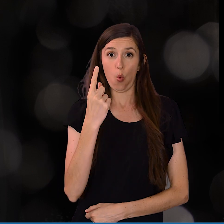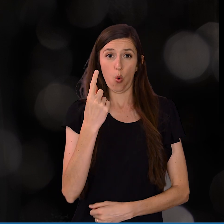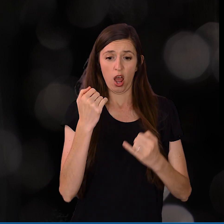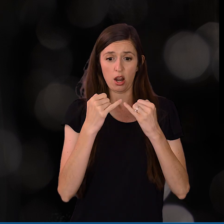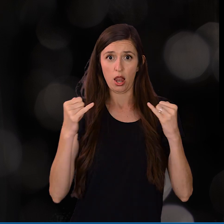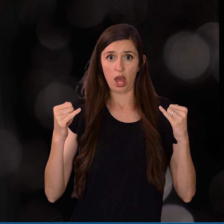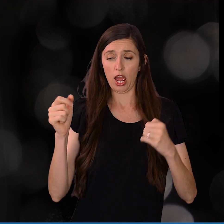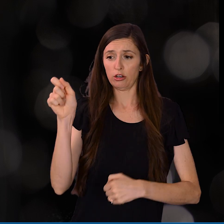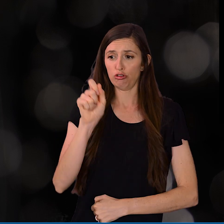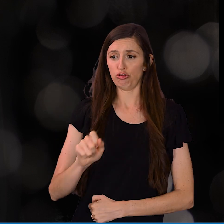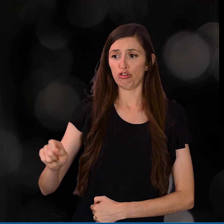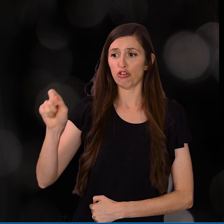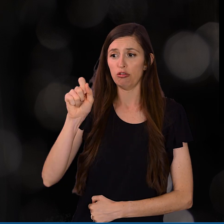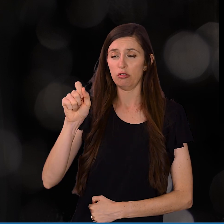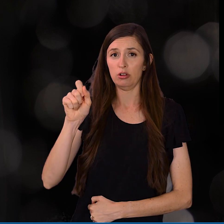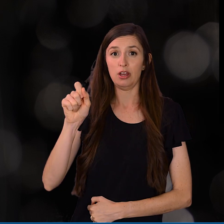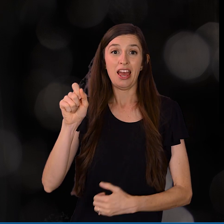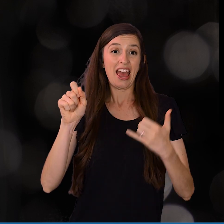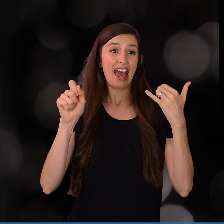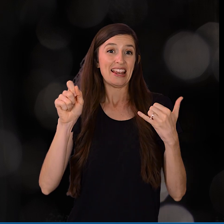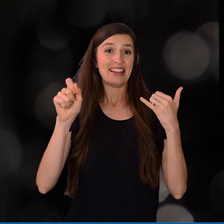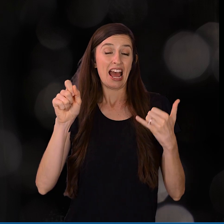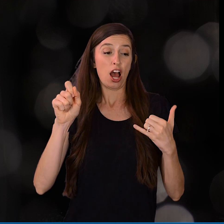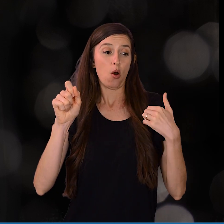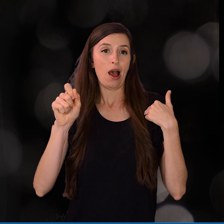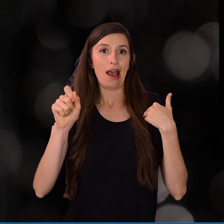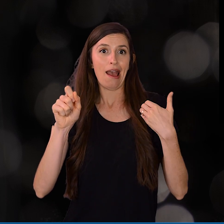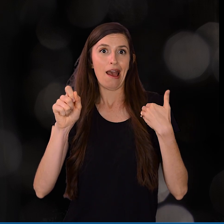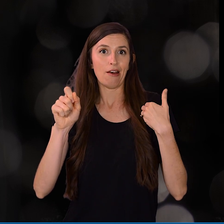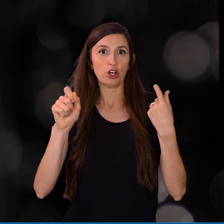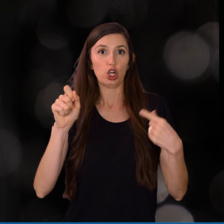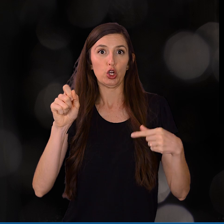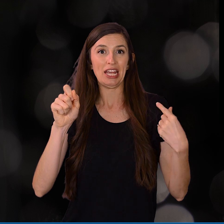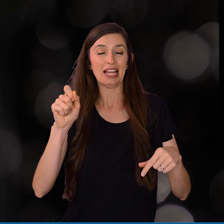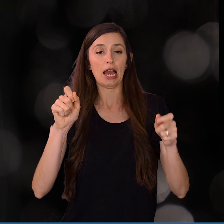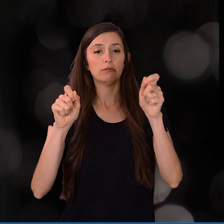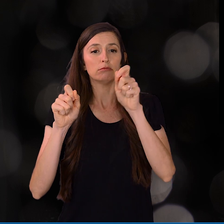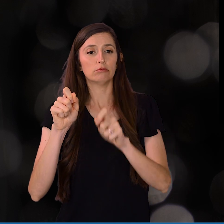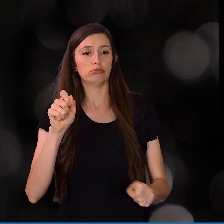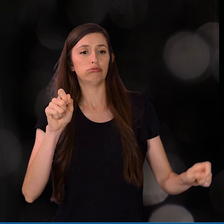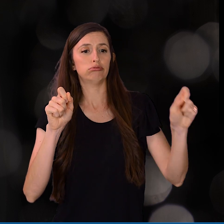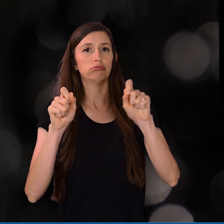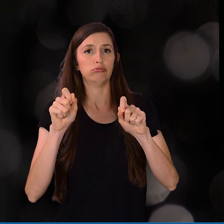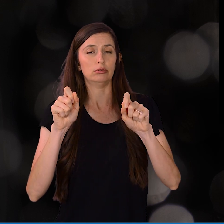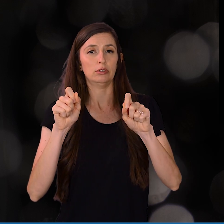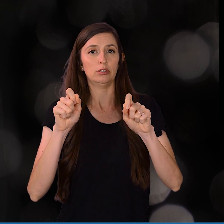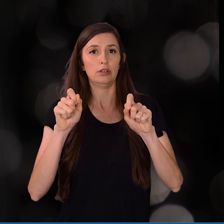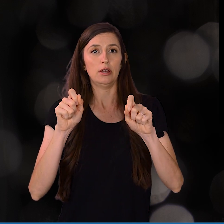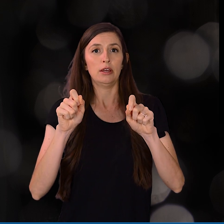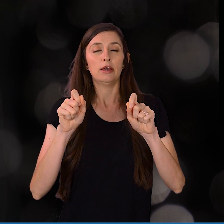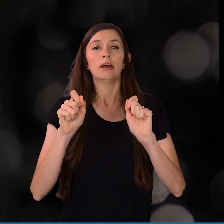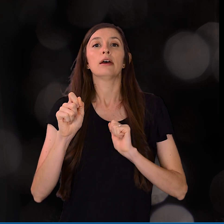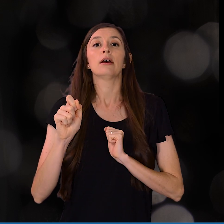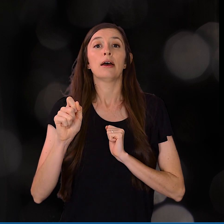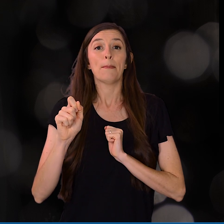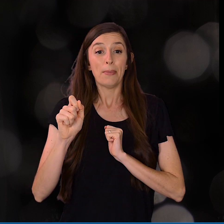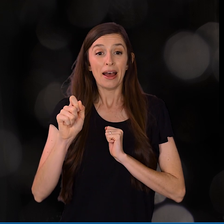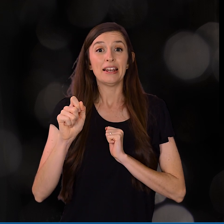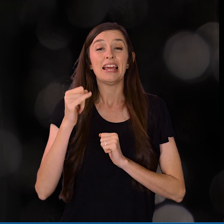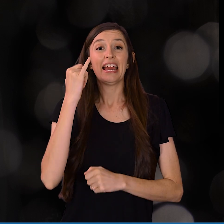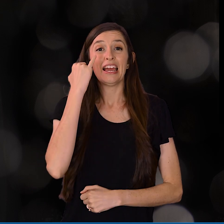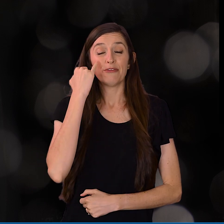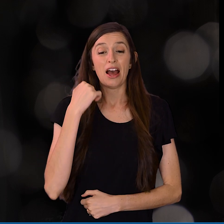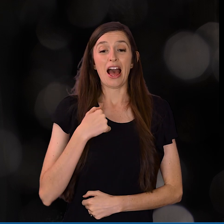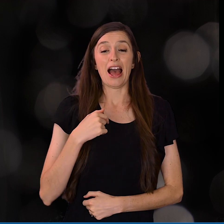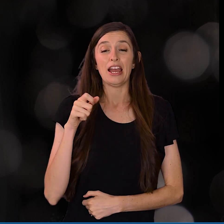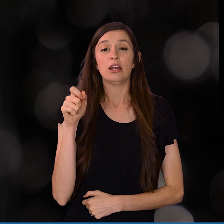one line, a blue line. Now I take a green marker and overlap the blue line exactly, which is hard to